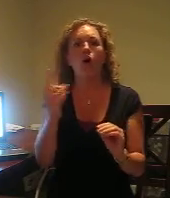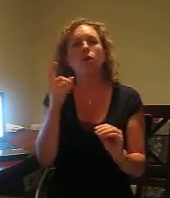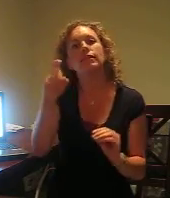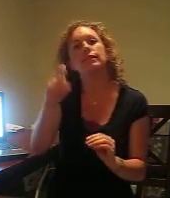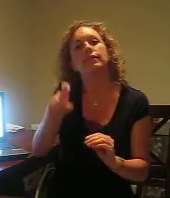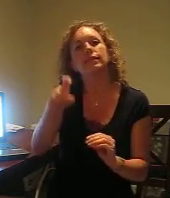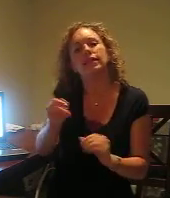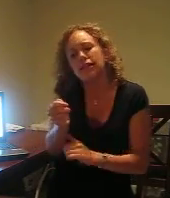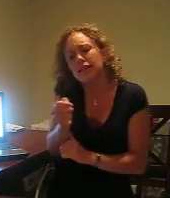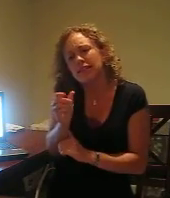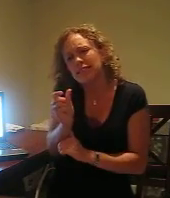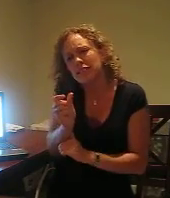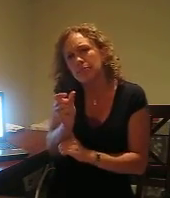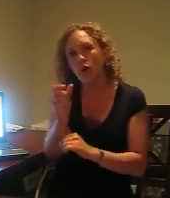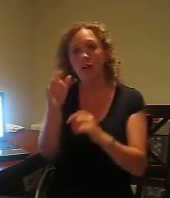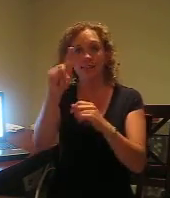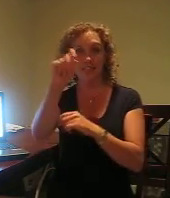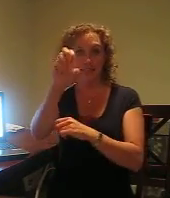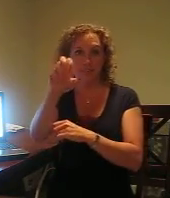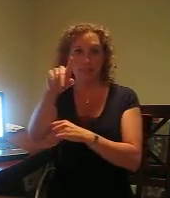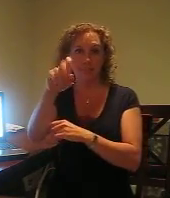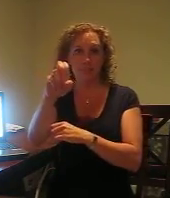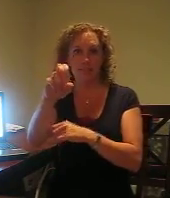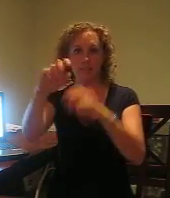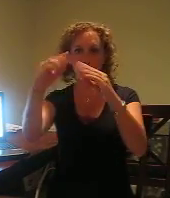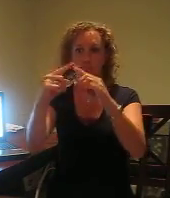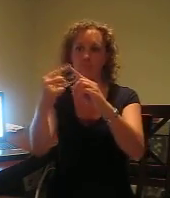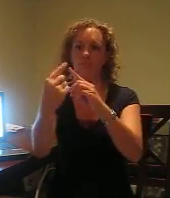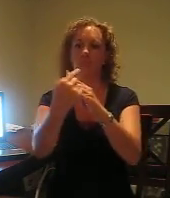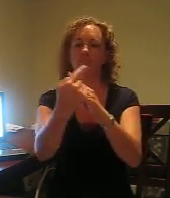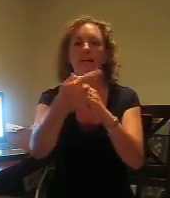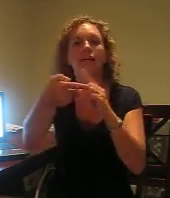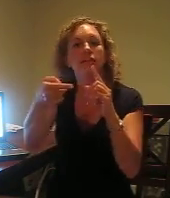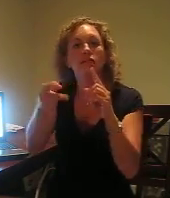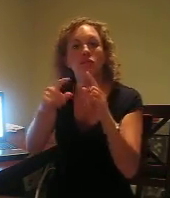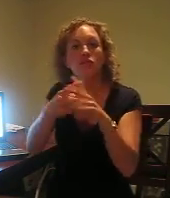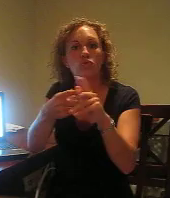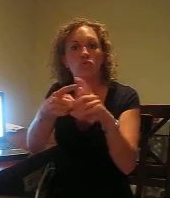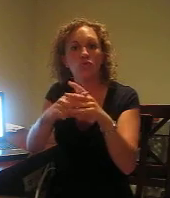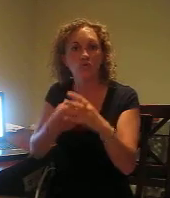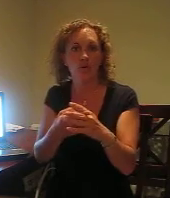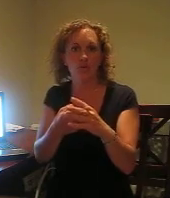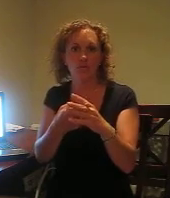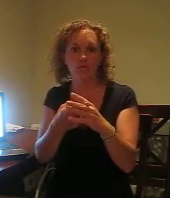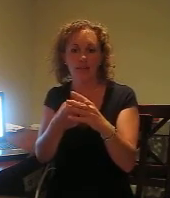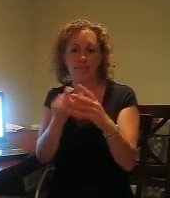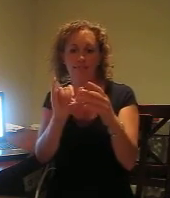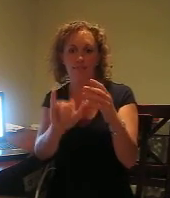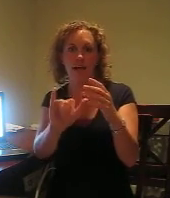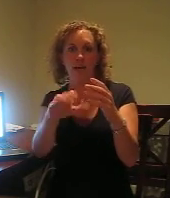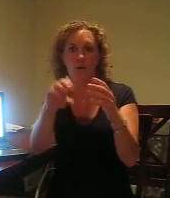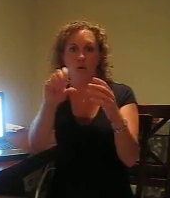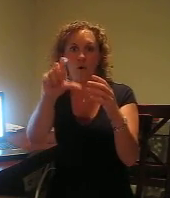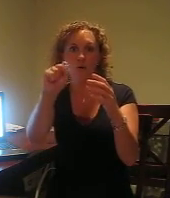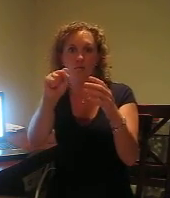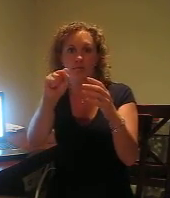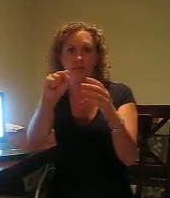small teepee, light it, and then the coals from this wood that we're adding on top here will fall down